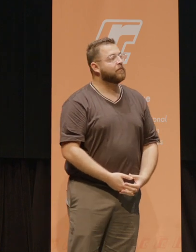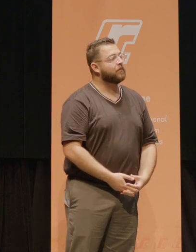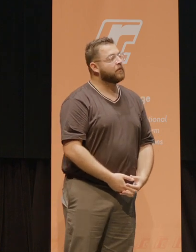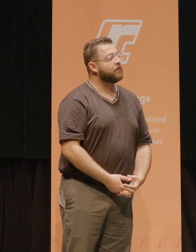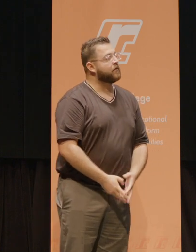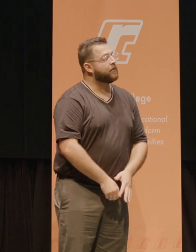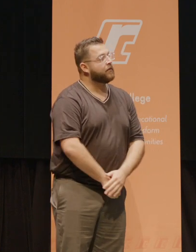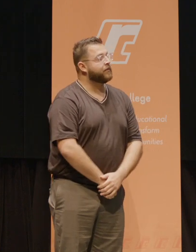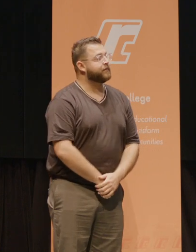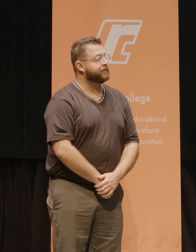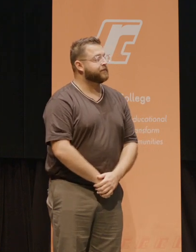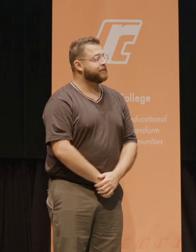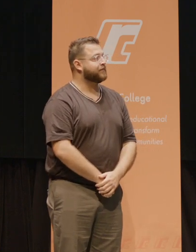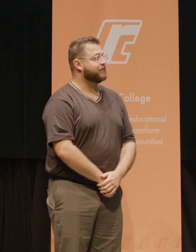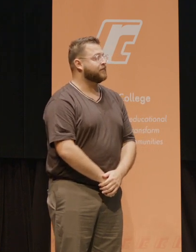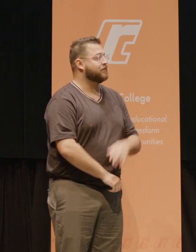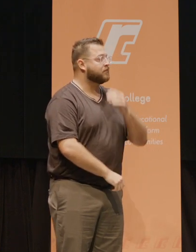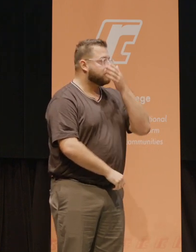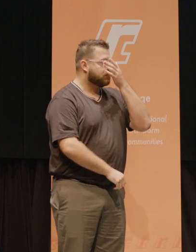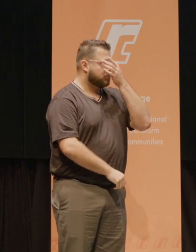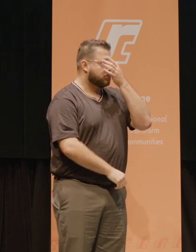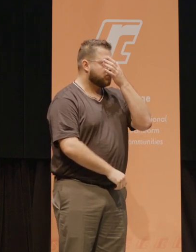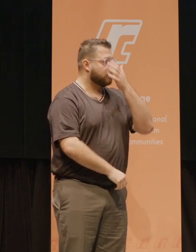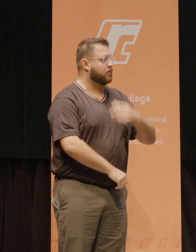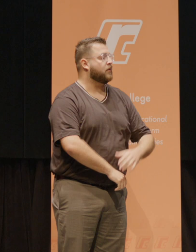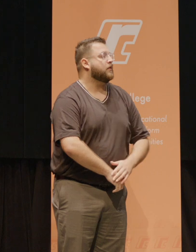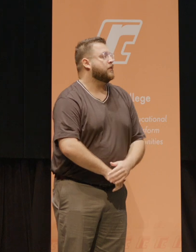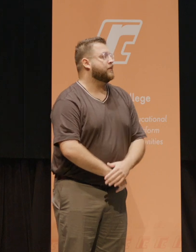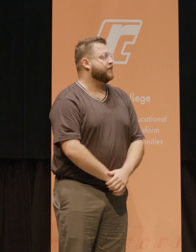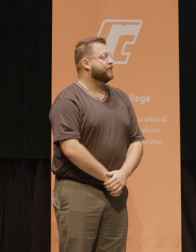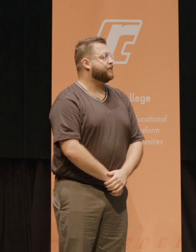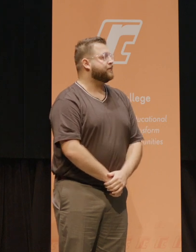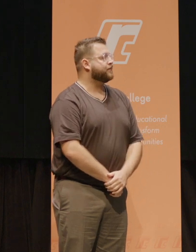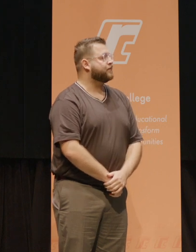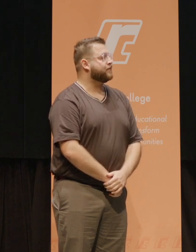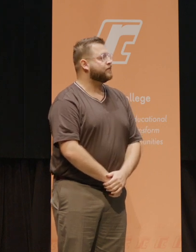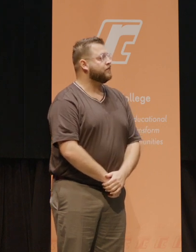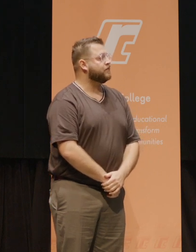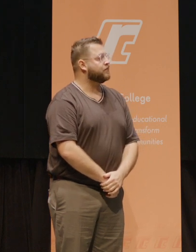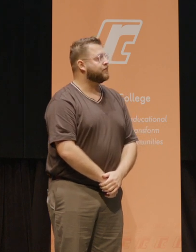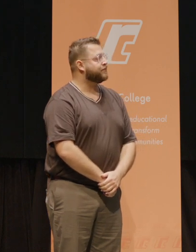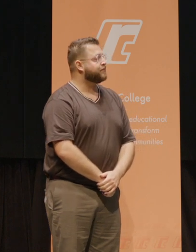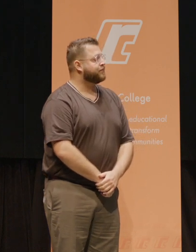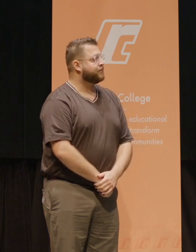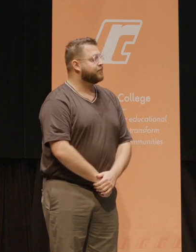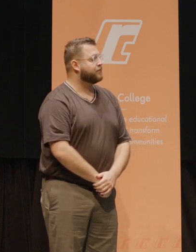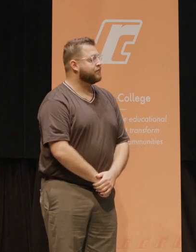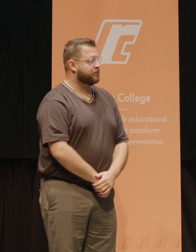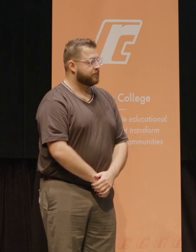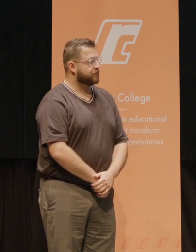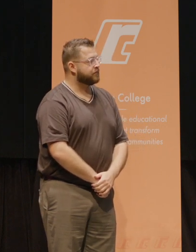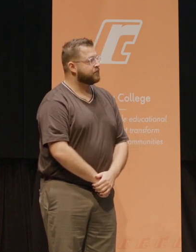college students, right? That's every walk of life from Fresno County, which is amazing to think about. But we also know that that can come with a lot